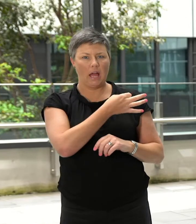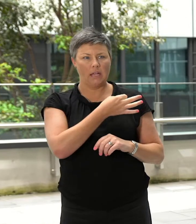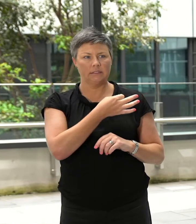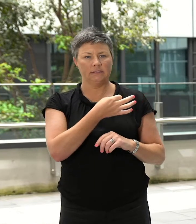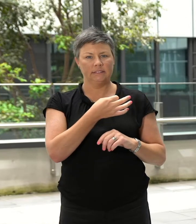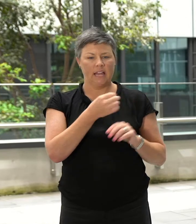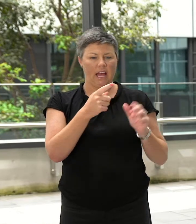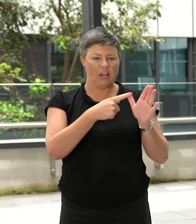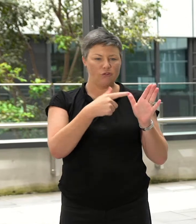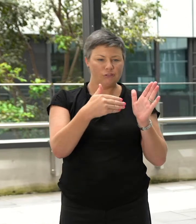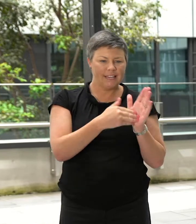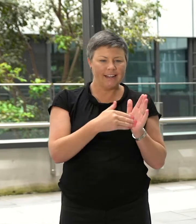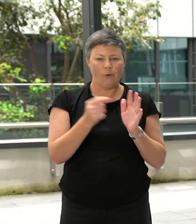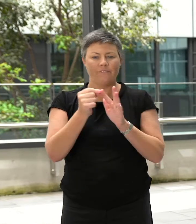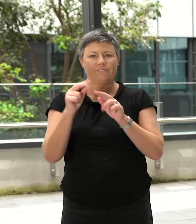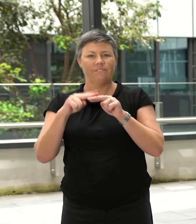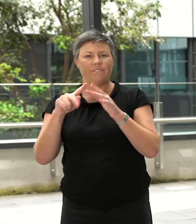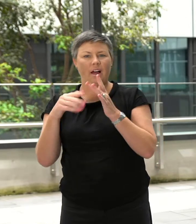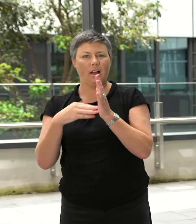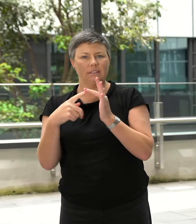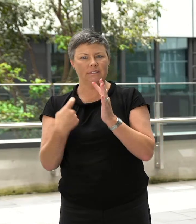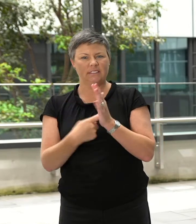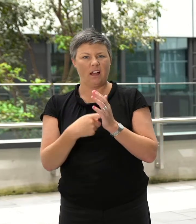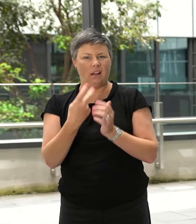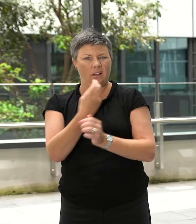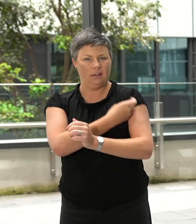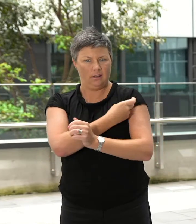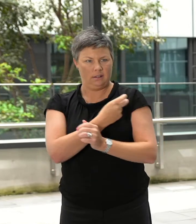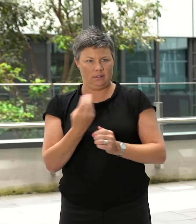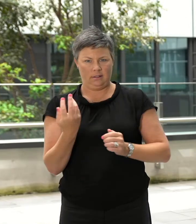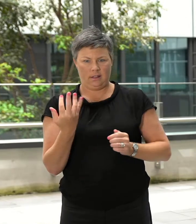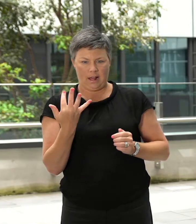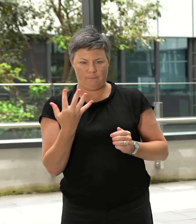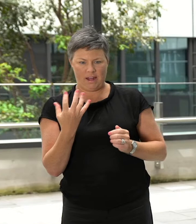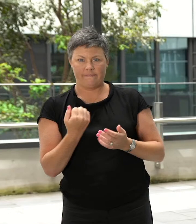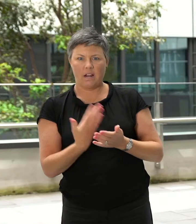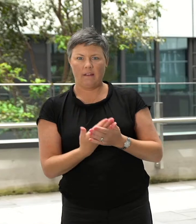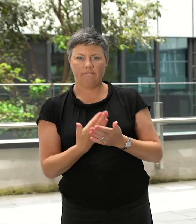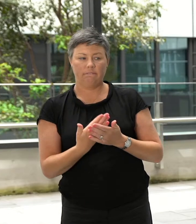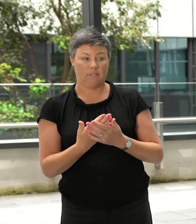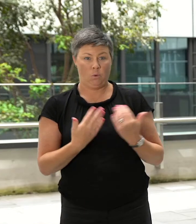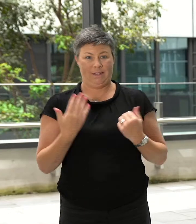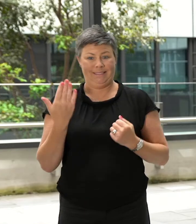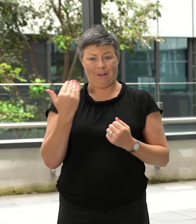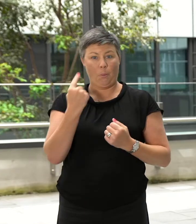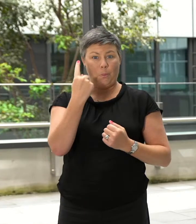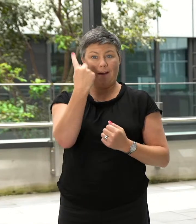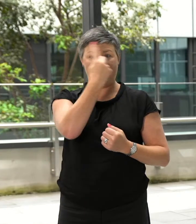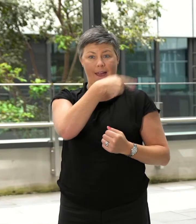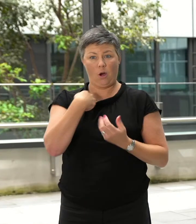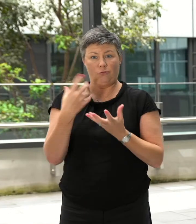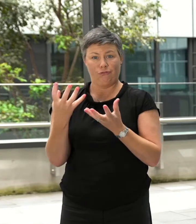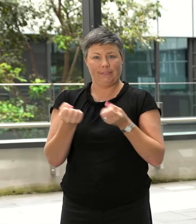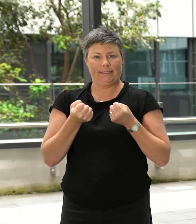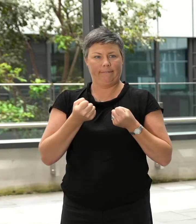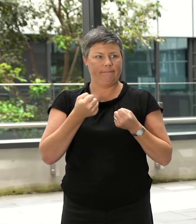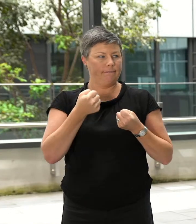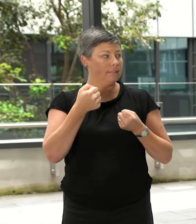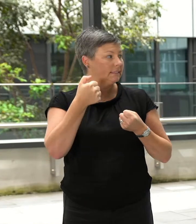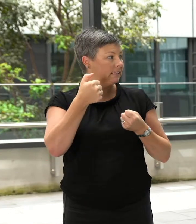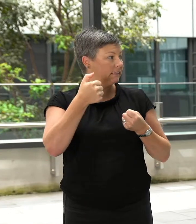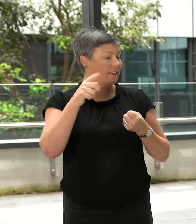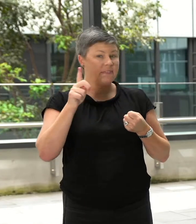Look, it changes. We've just heard within the last hour we've had, I think, 6,000, I'll check that with Dr.